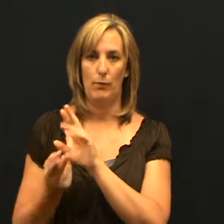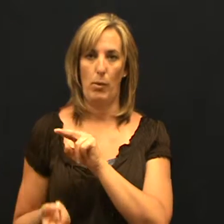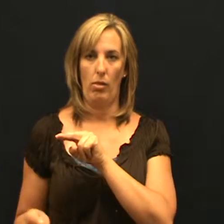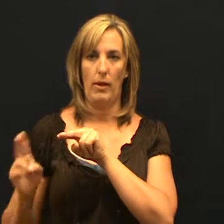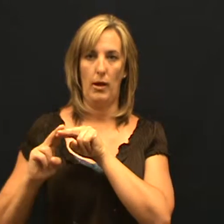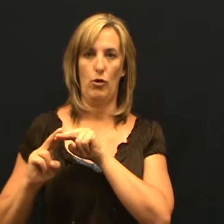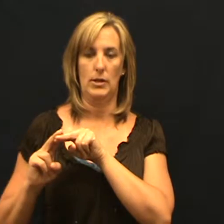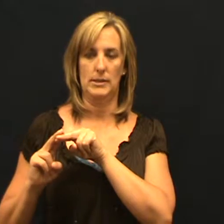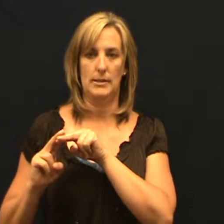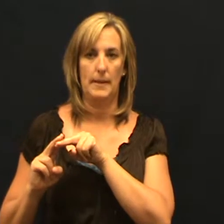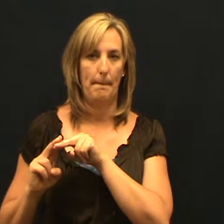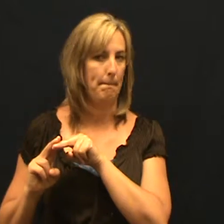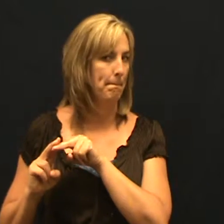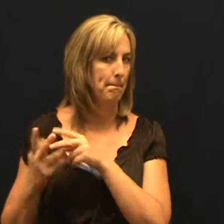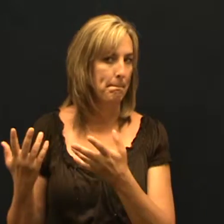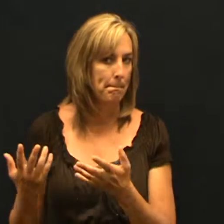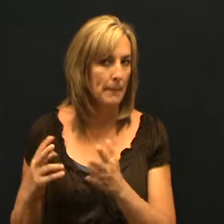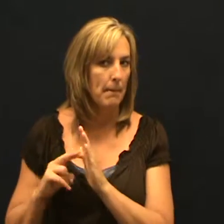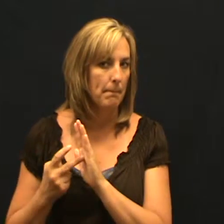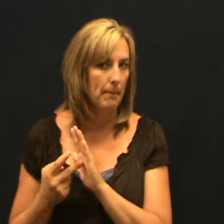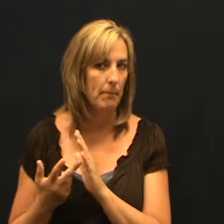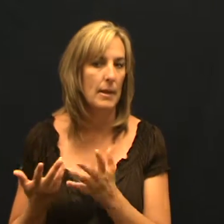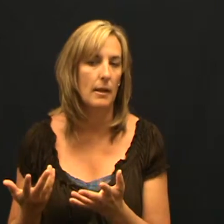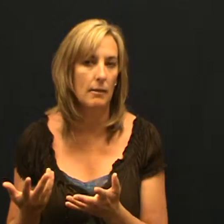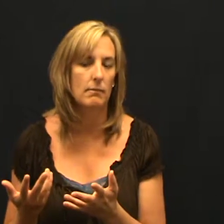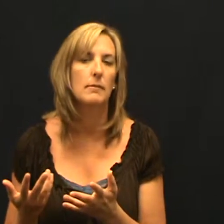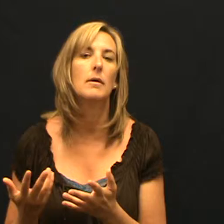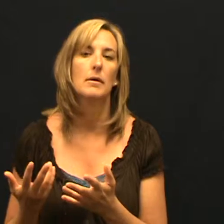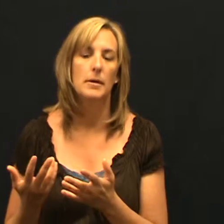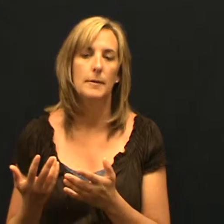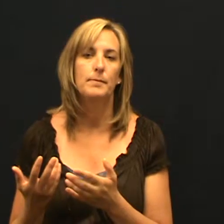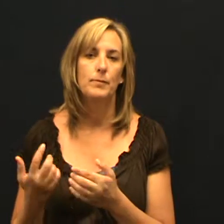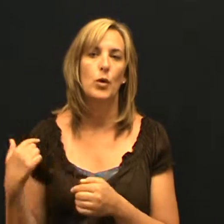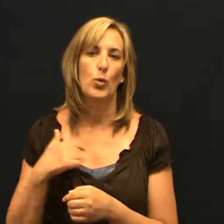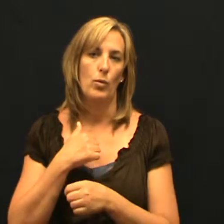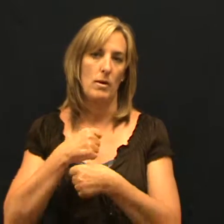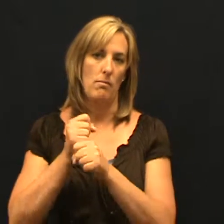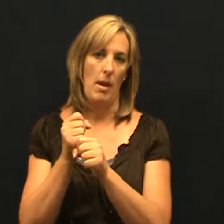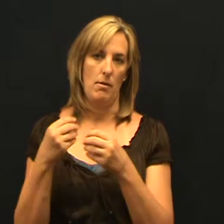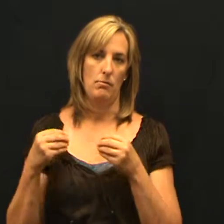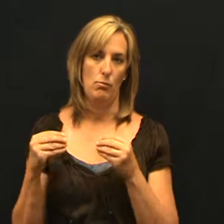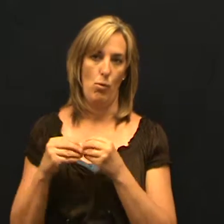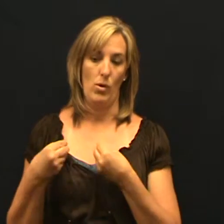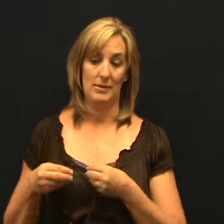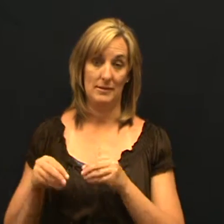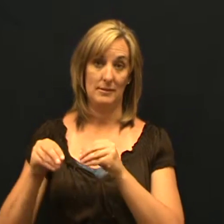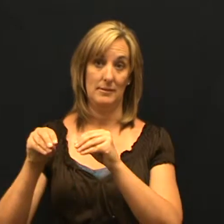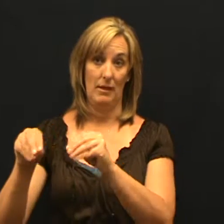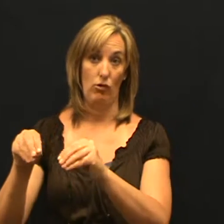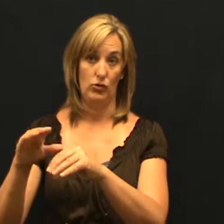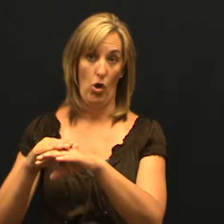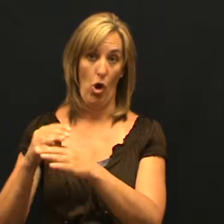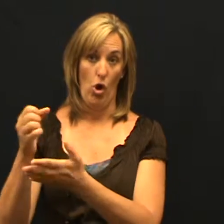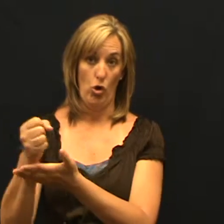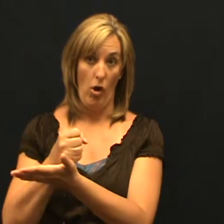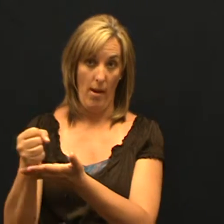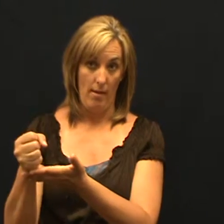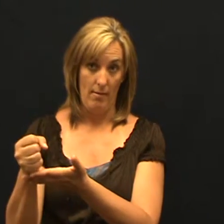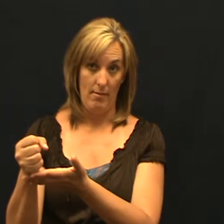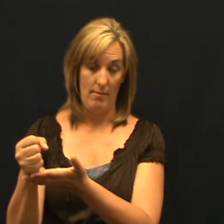means is that we made more sales on credit than, so here's a chart. So now